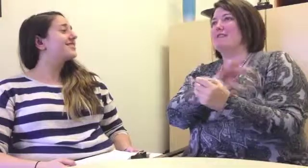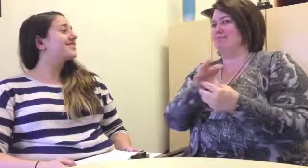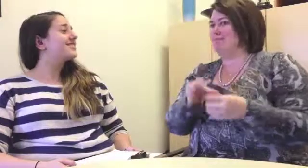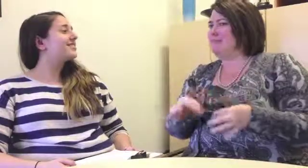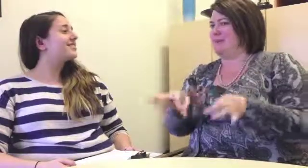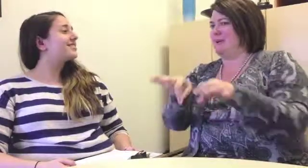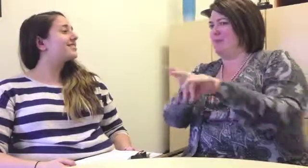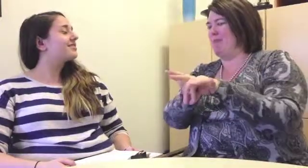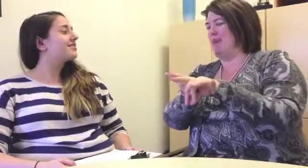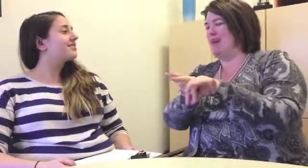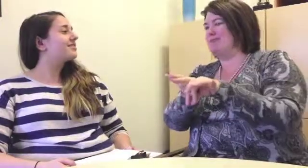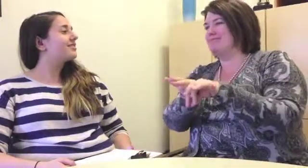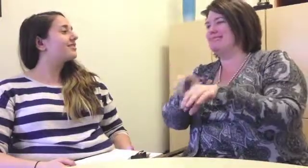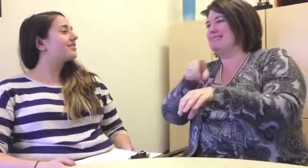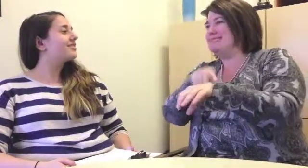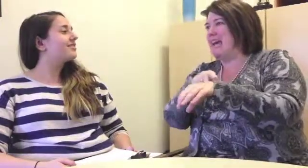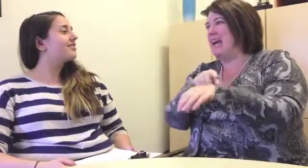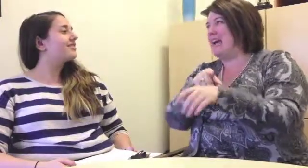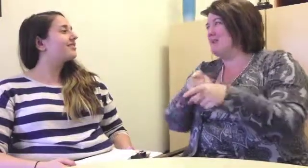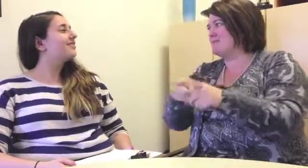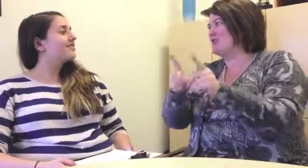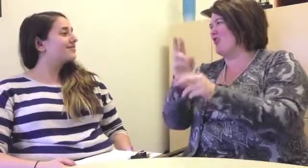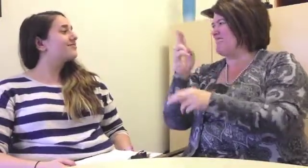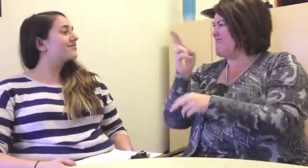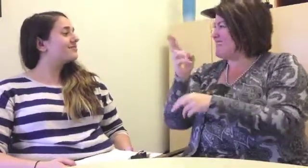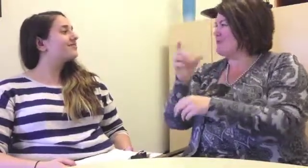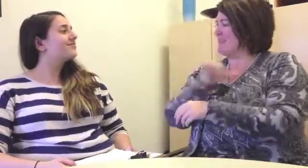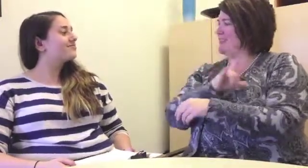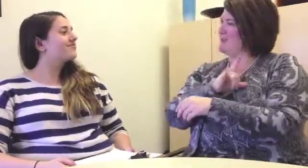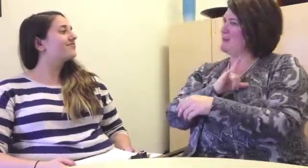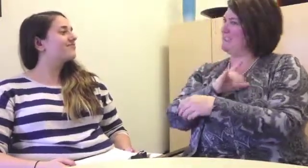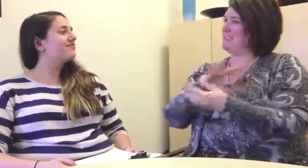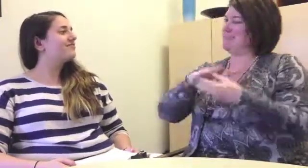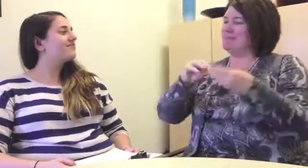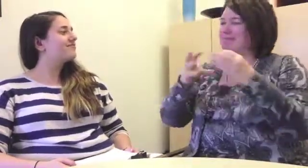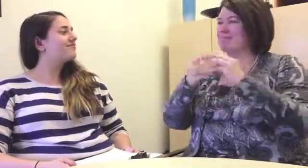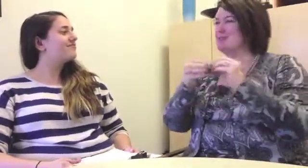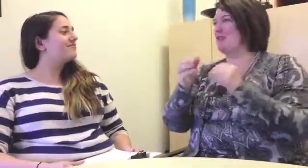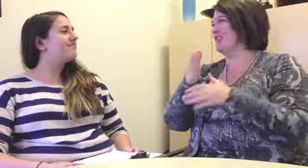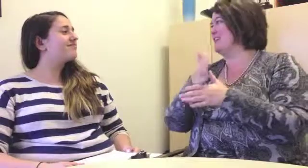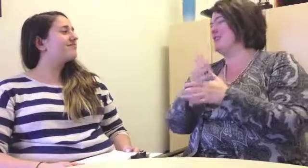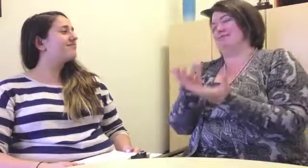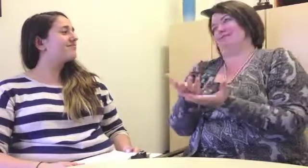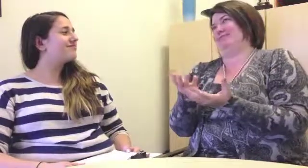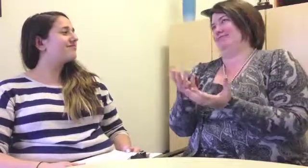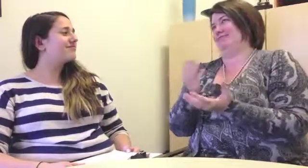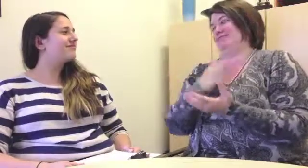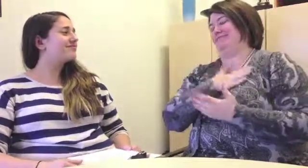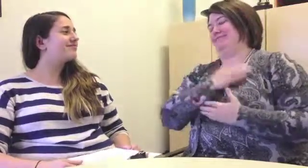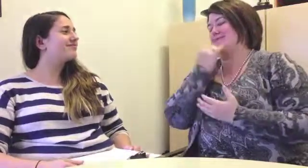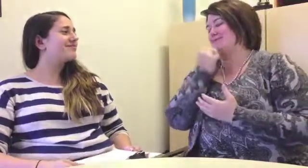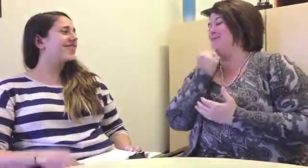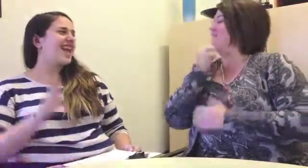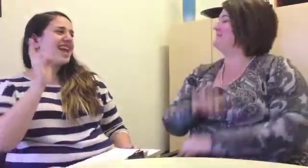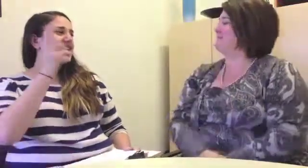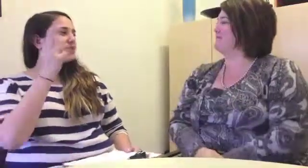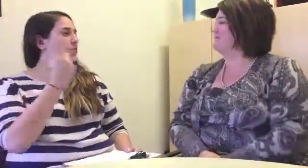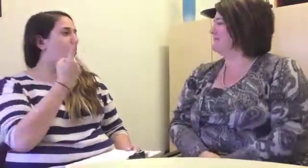some really silly stories, and it was really a time to honor Warren and who he is